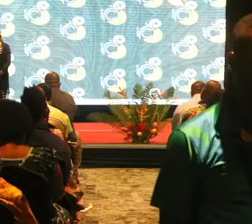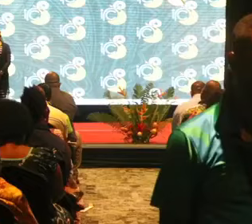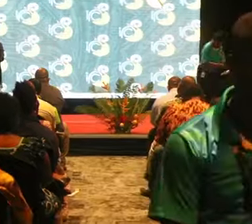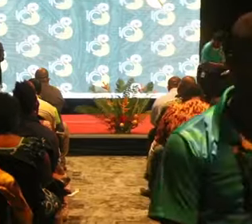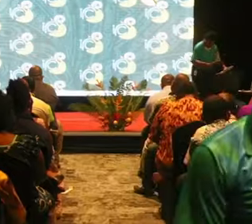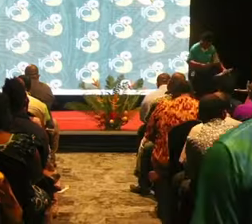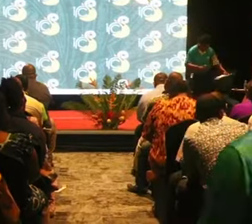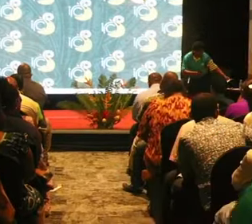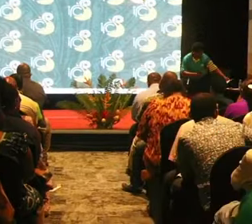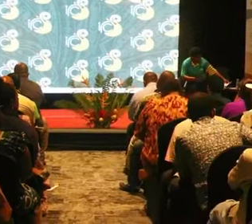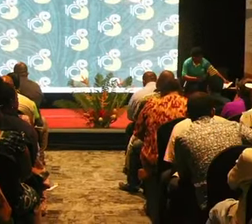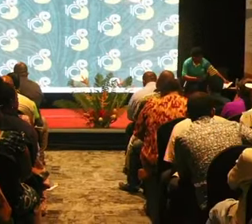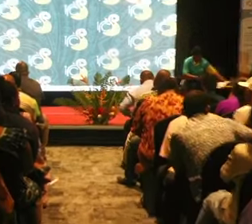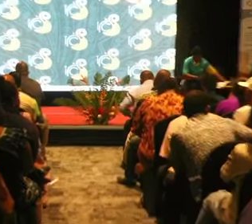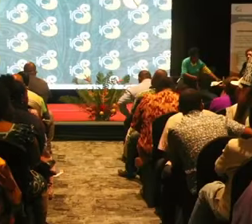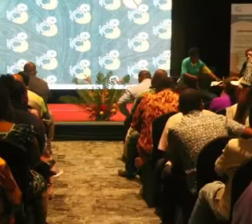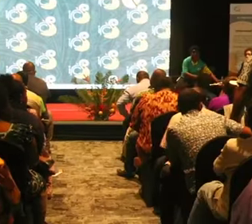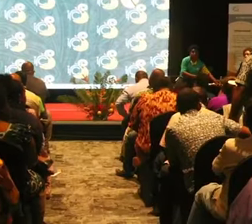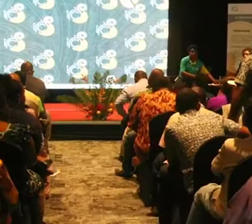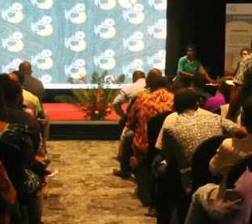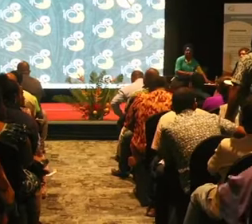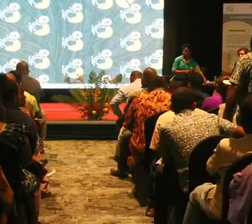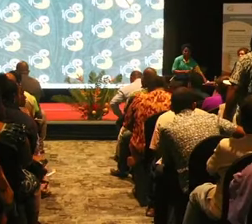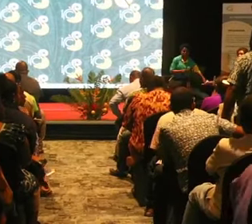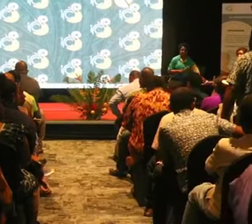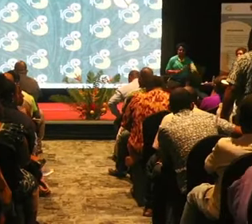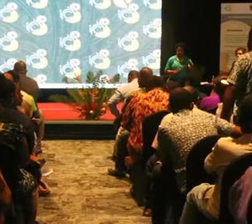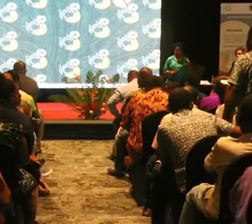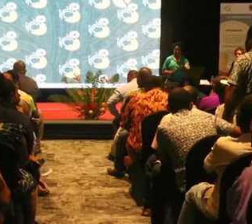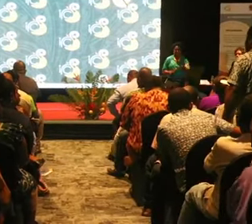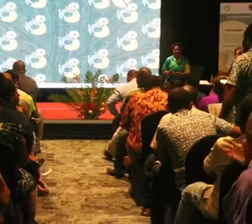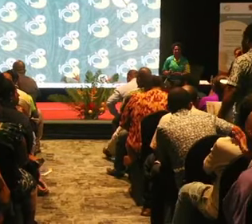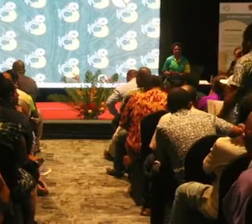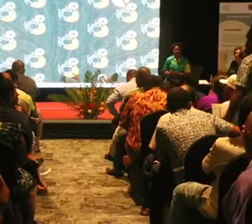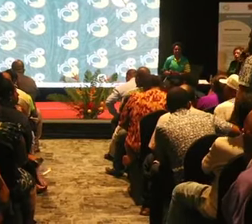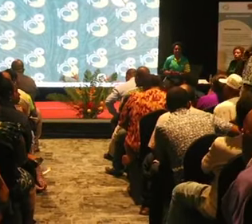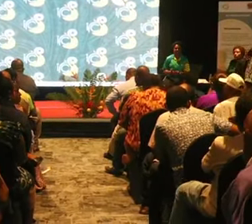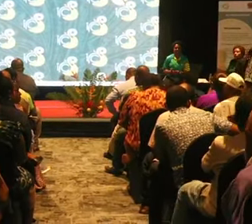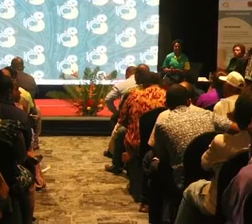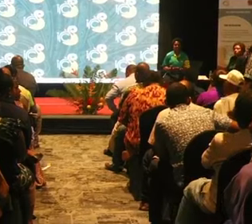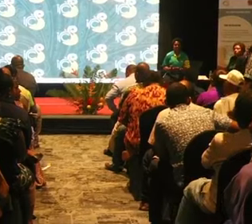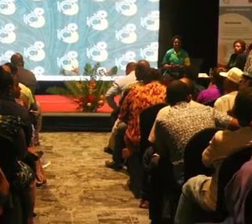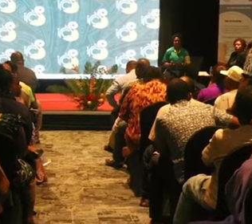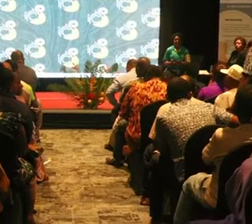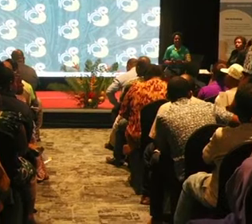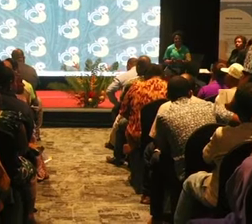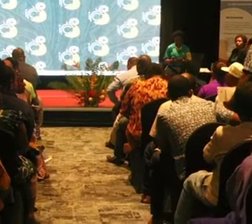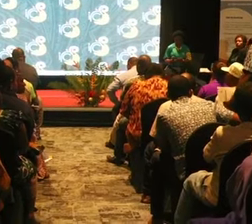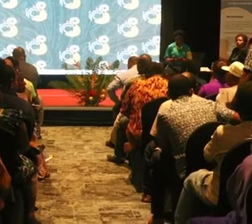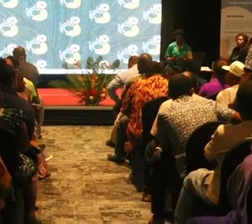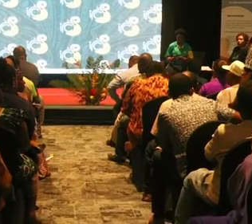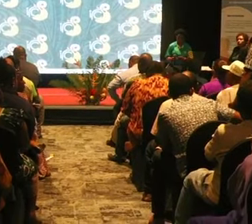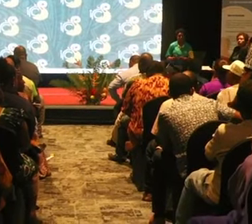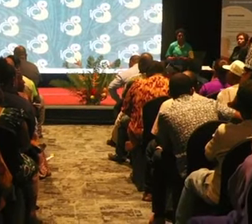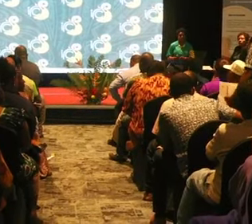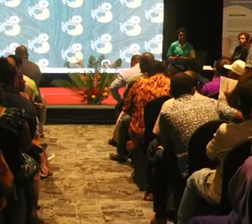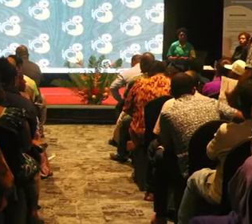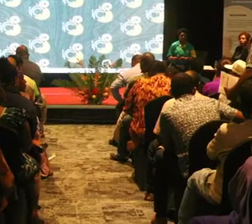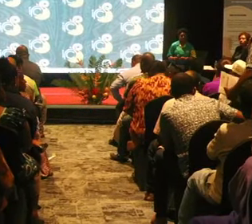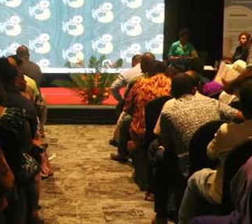Sorry. Minus I will most piece of me must talk place because on behalf of Hamas cooperative for